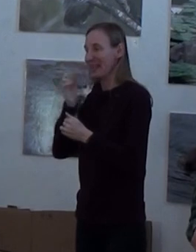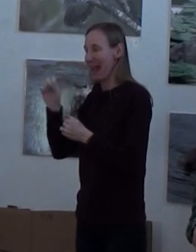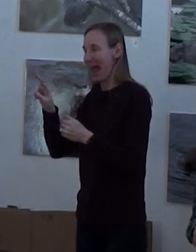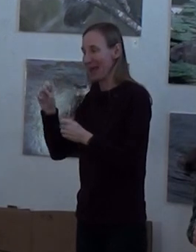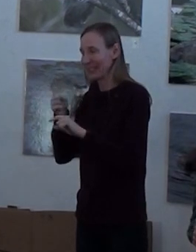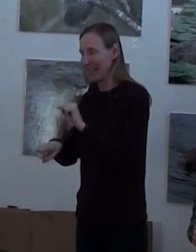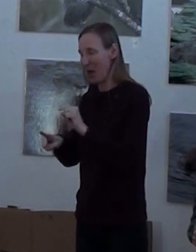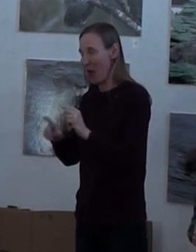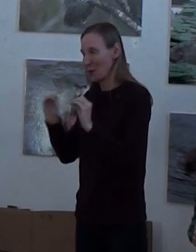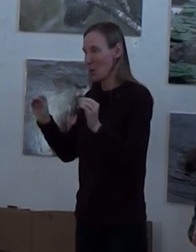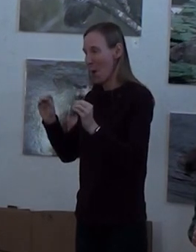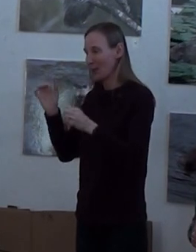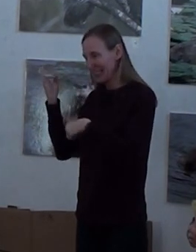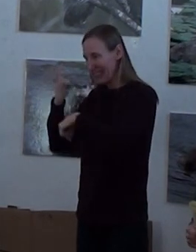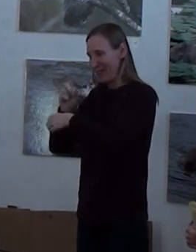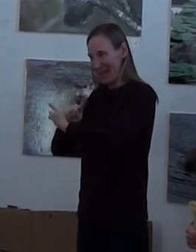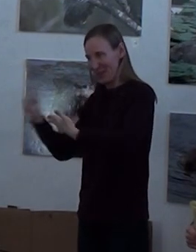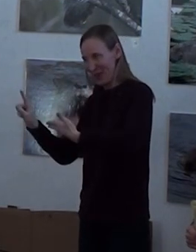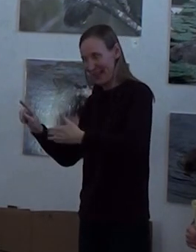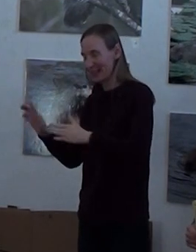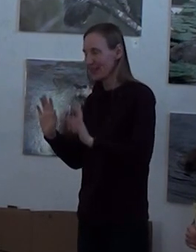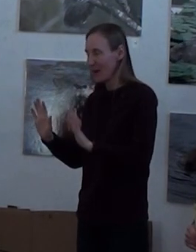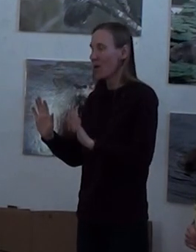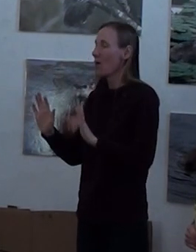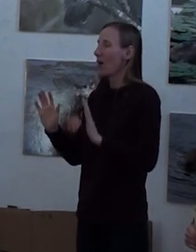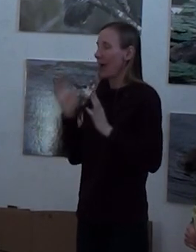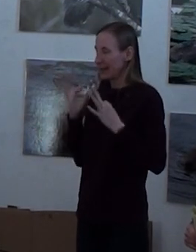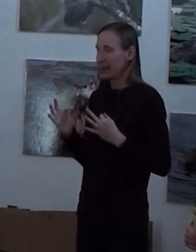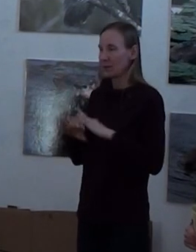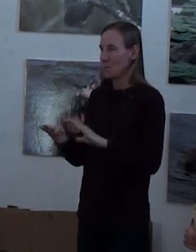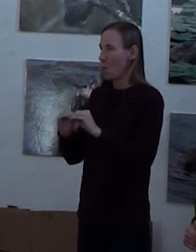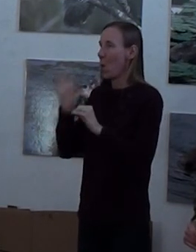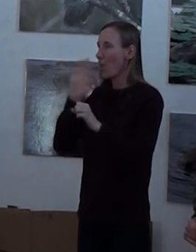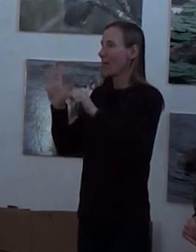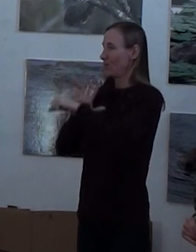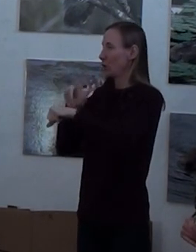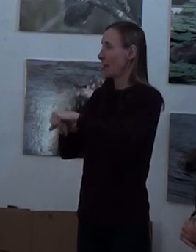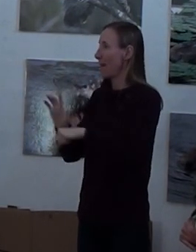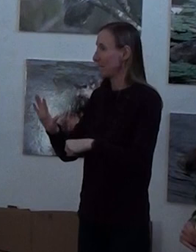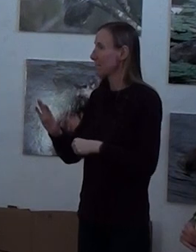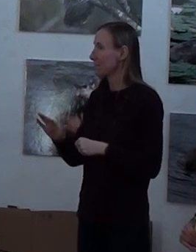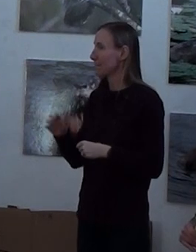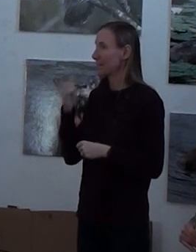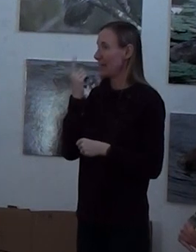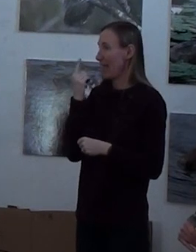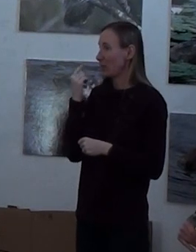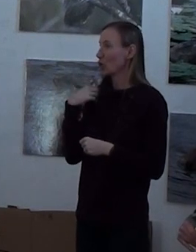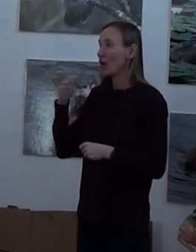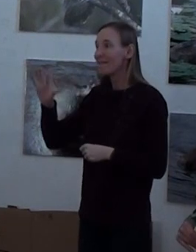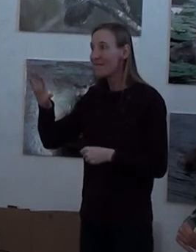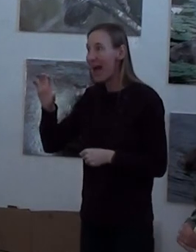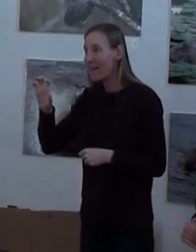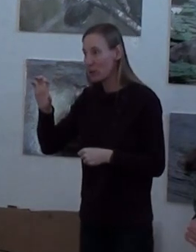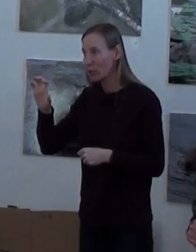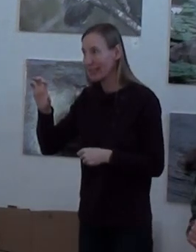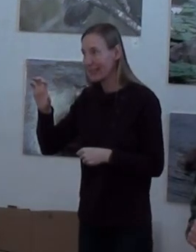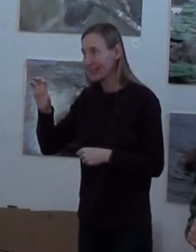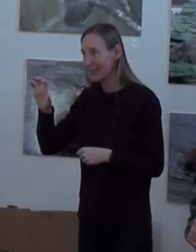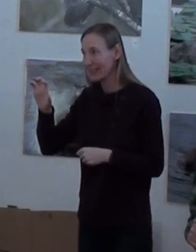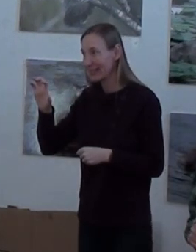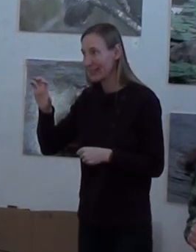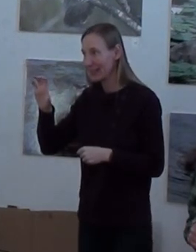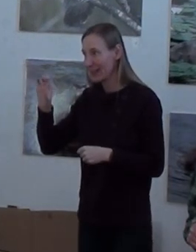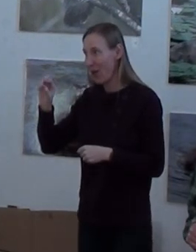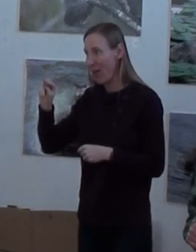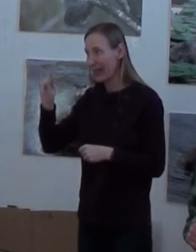do this full time, and last year I went into the winter with 500 colonies, and we'll see what we come out into the